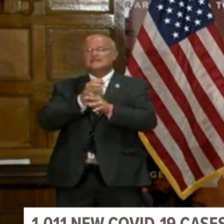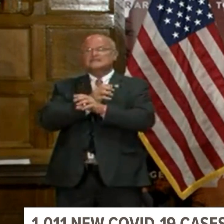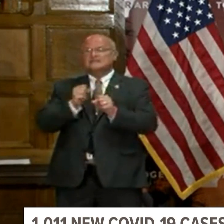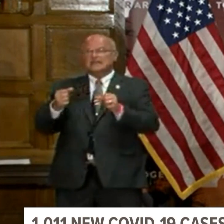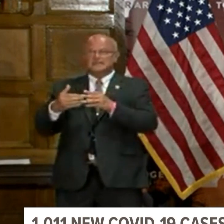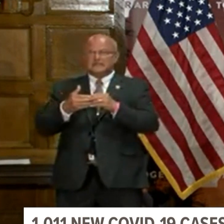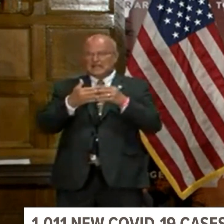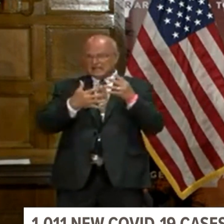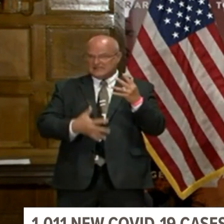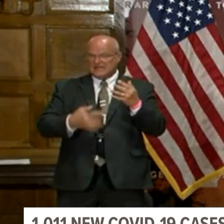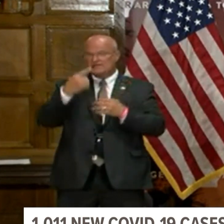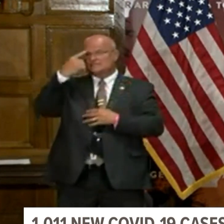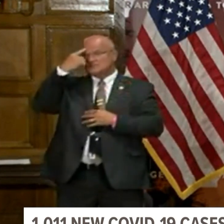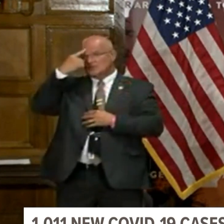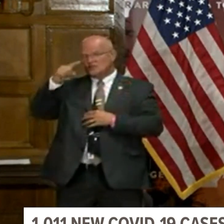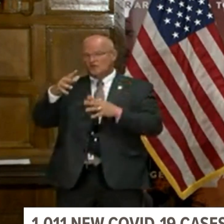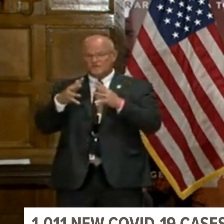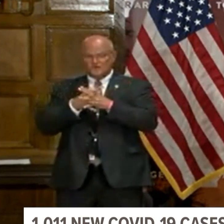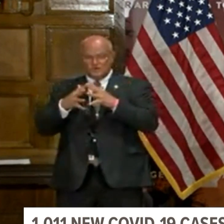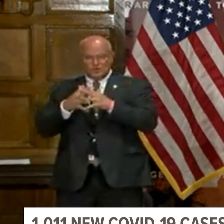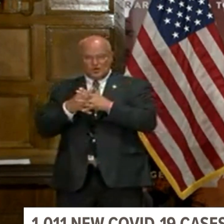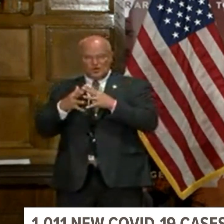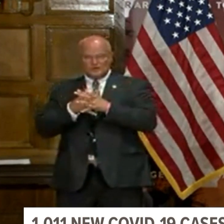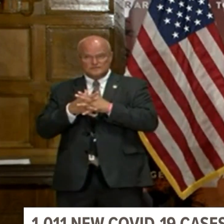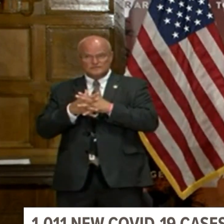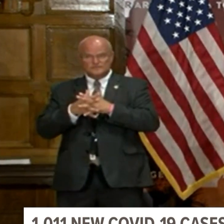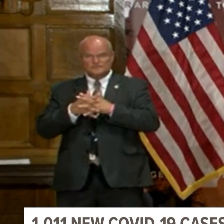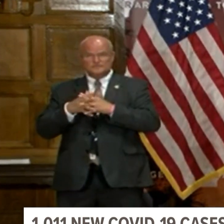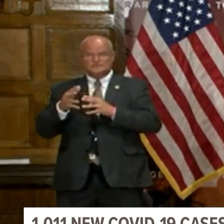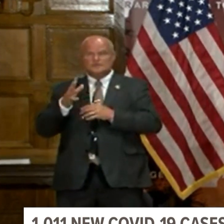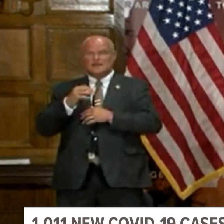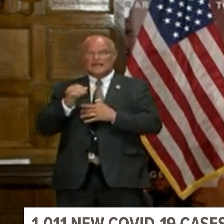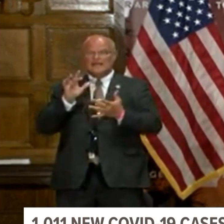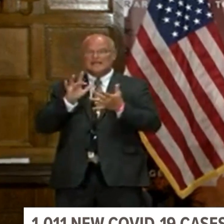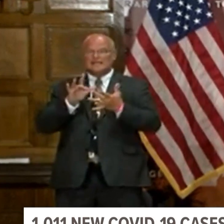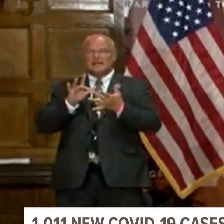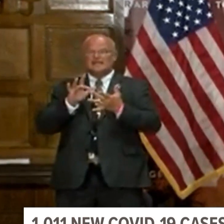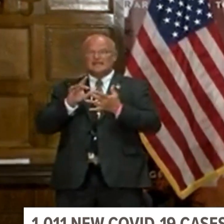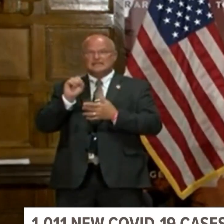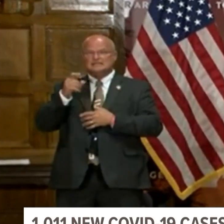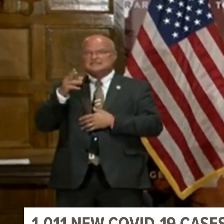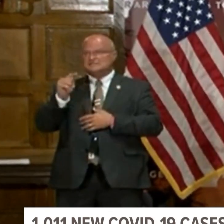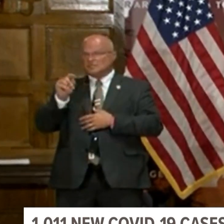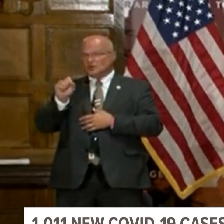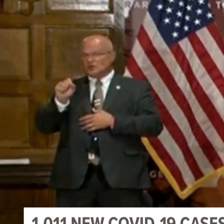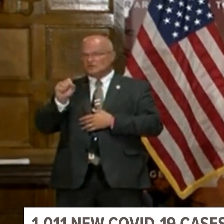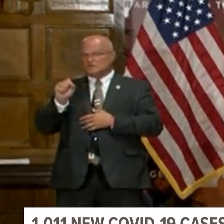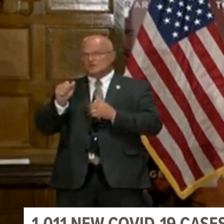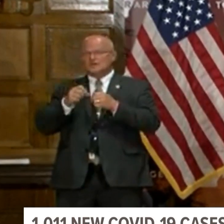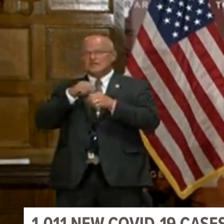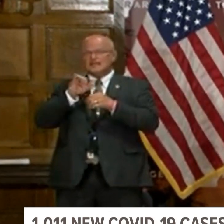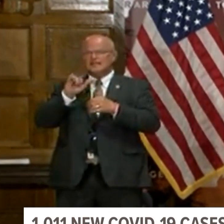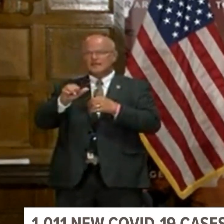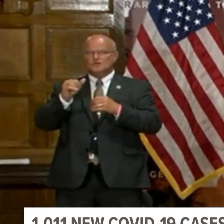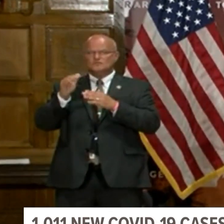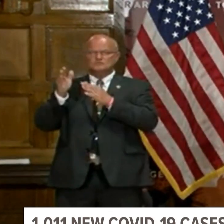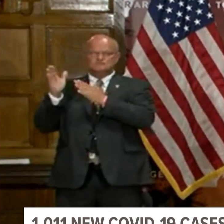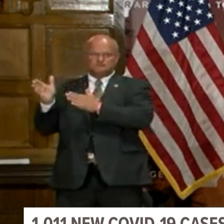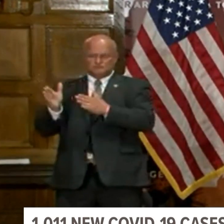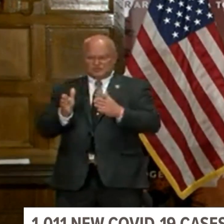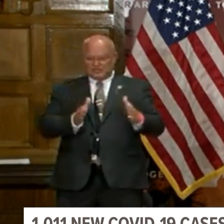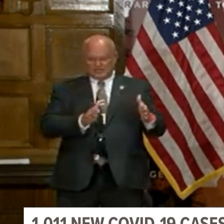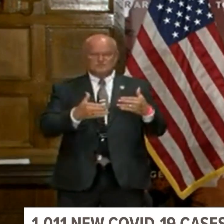safety guidelines for football and contact sports, and so it would be within those parameters that we'd have